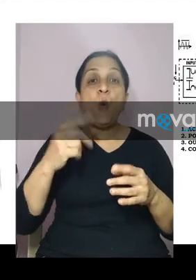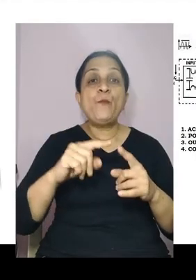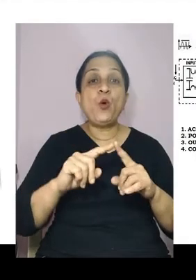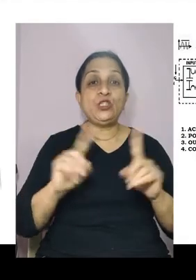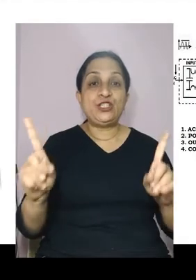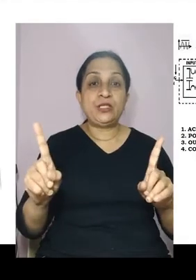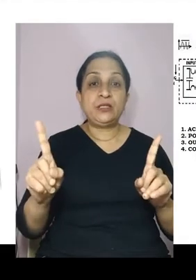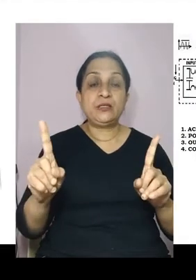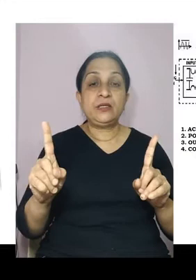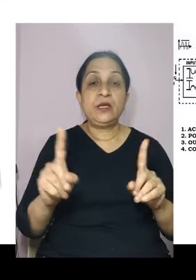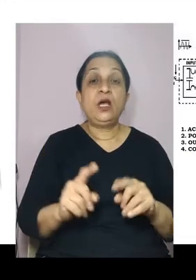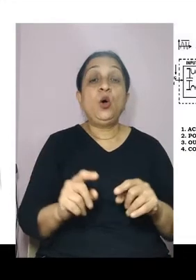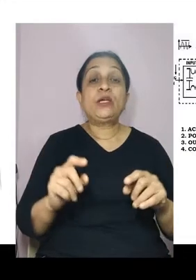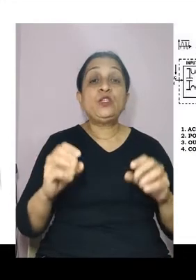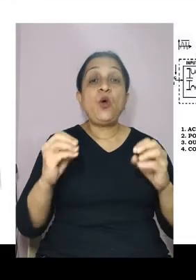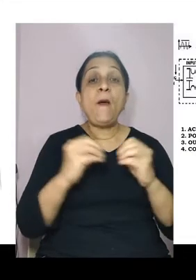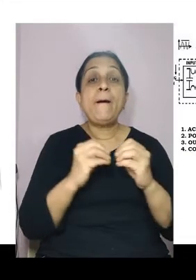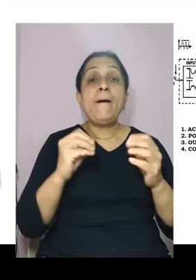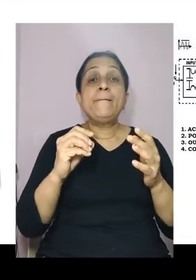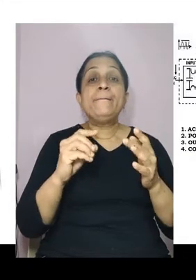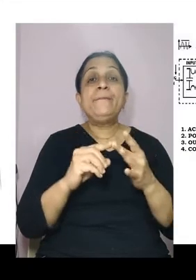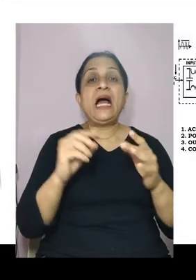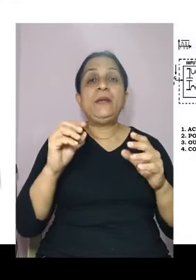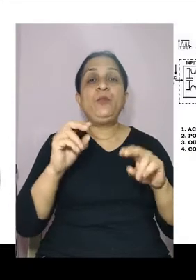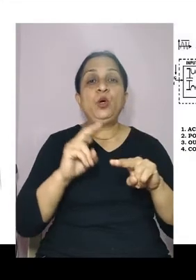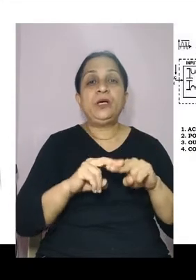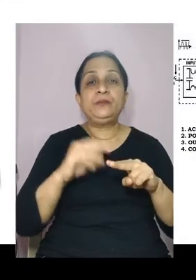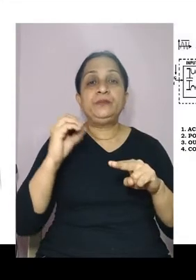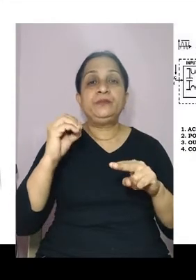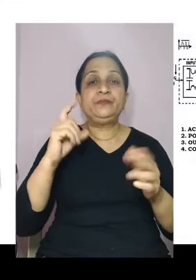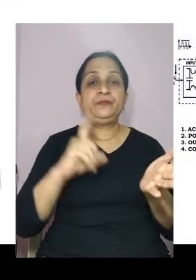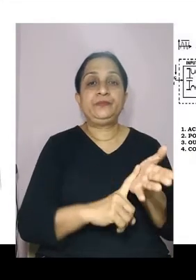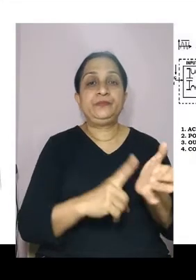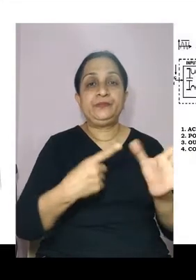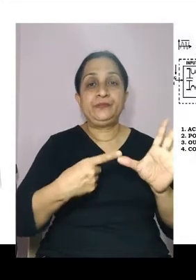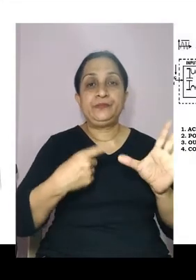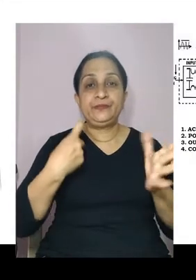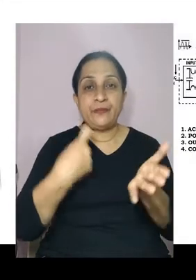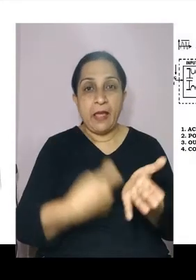2 poles. Okay, so bipolar.